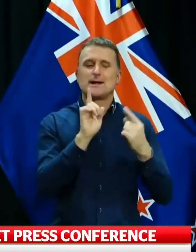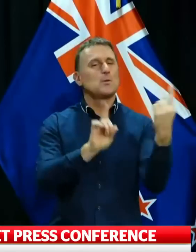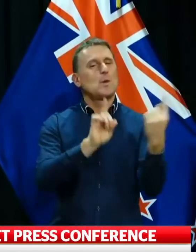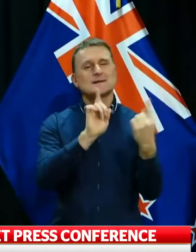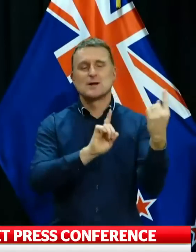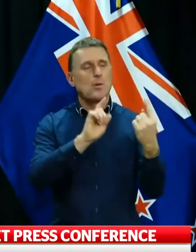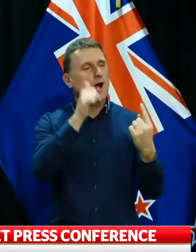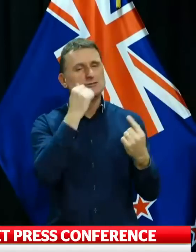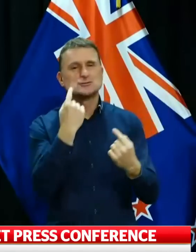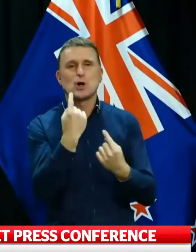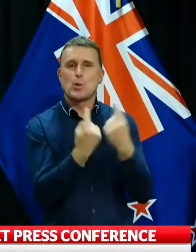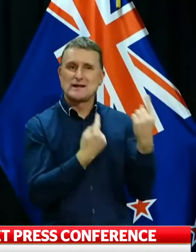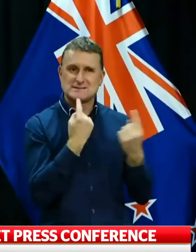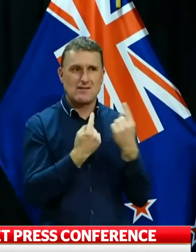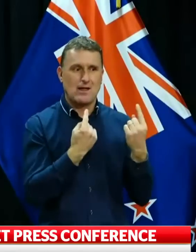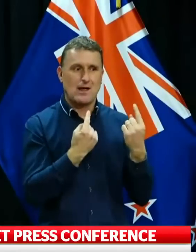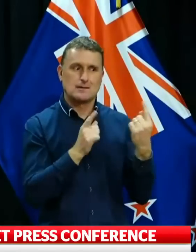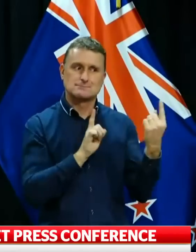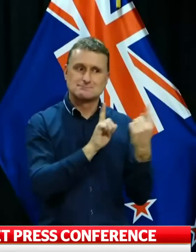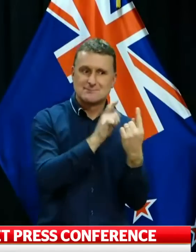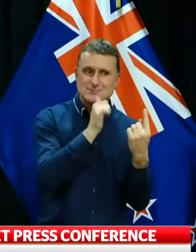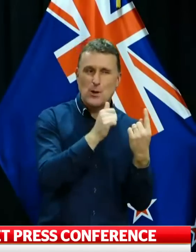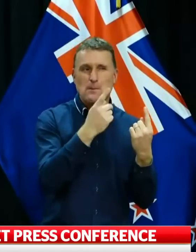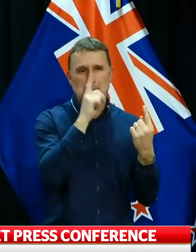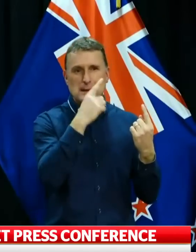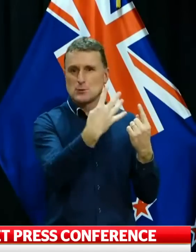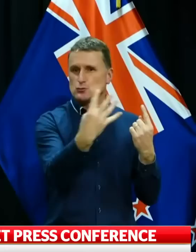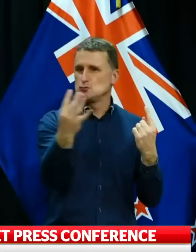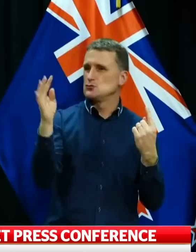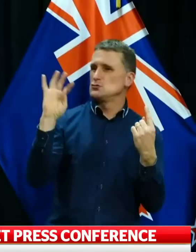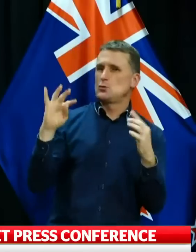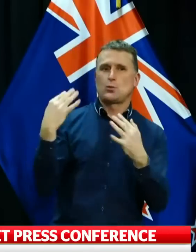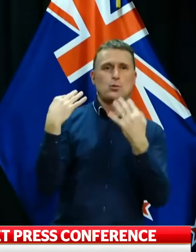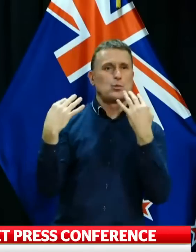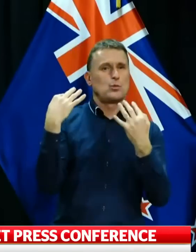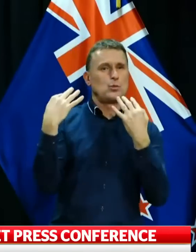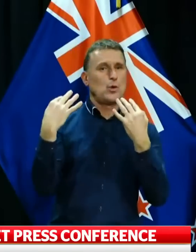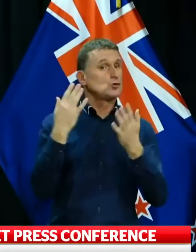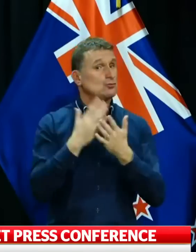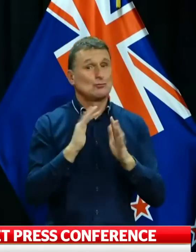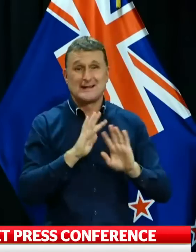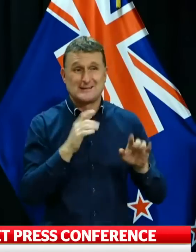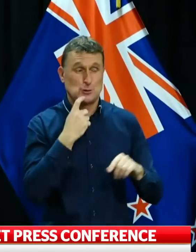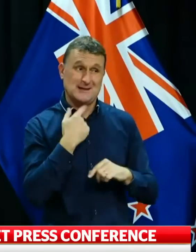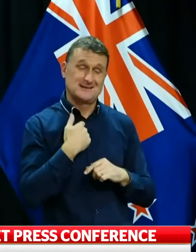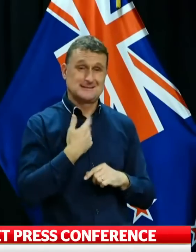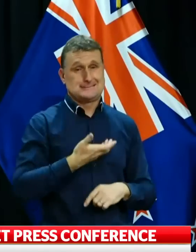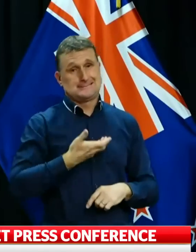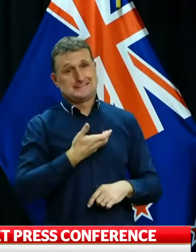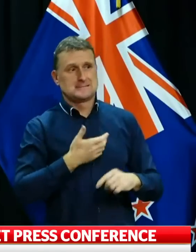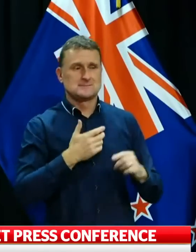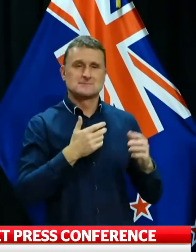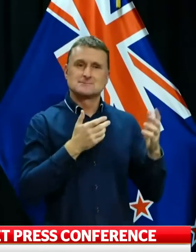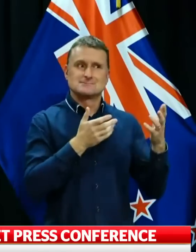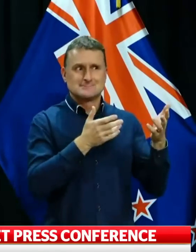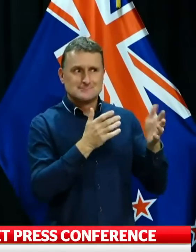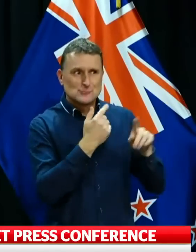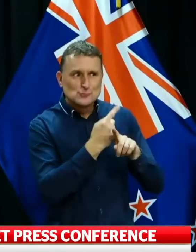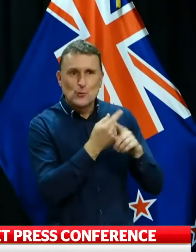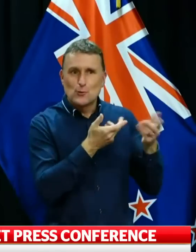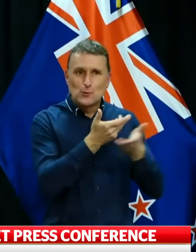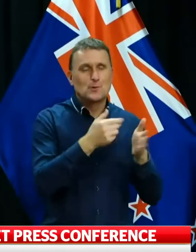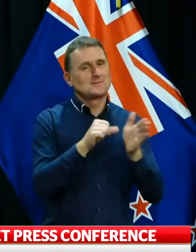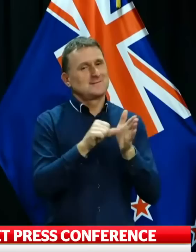with sometimes 20 people watching you. It's not necessarily the easiest environment to just, get to know one